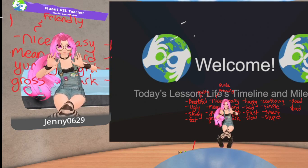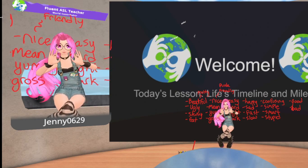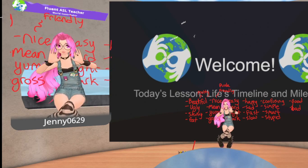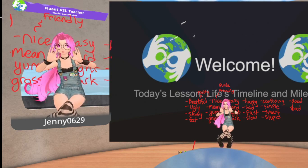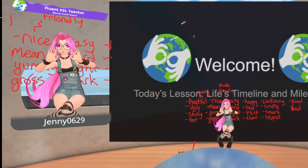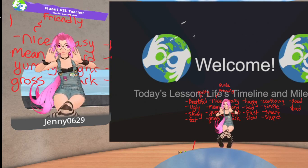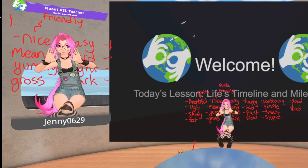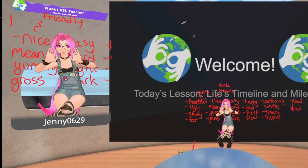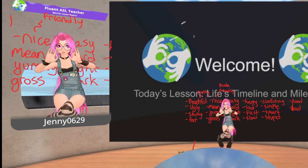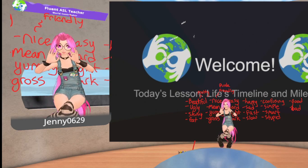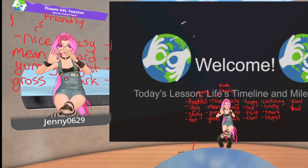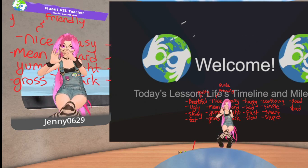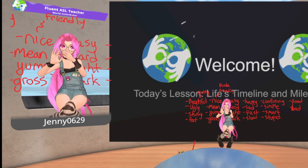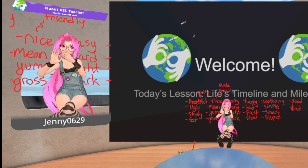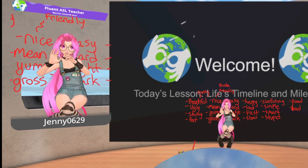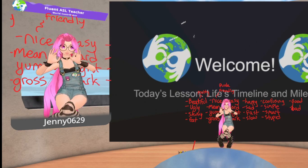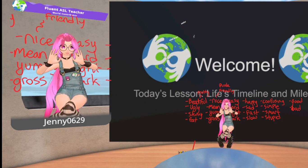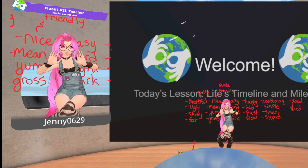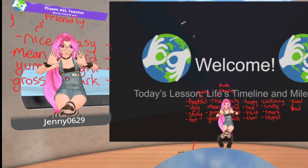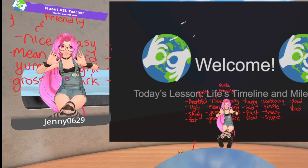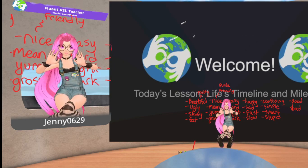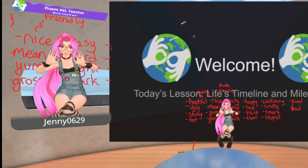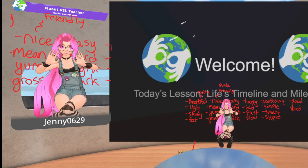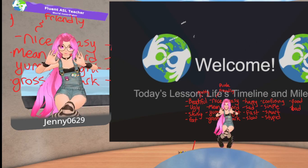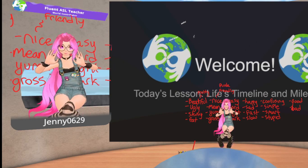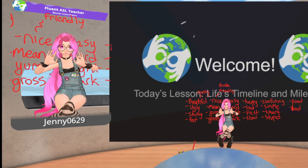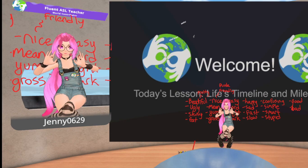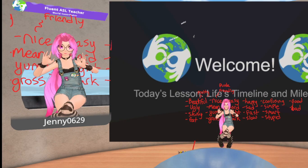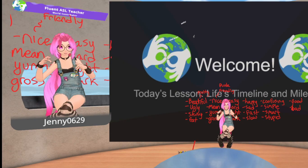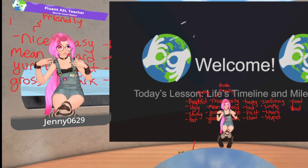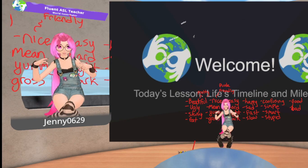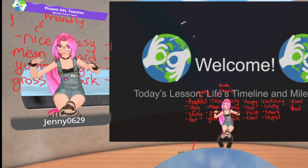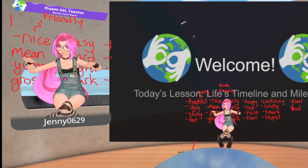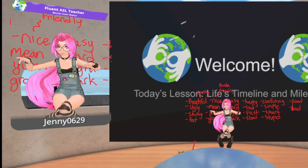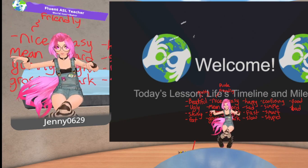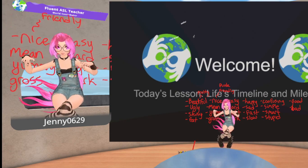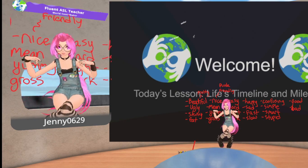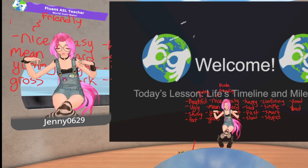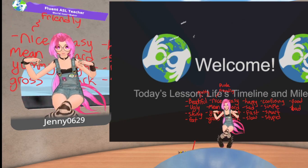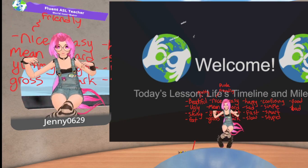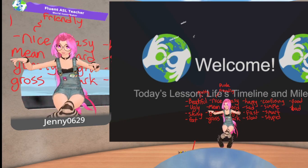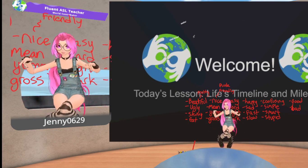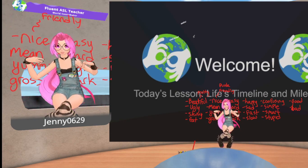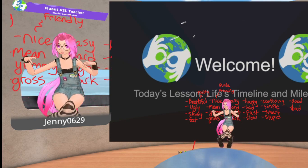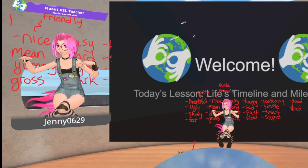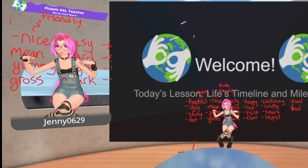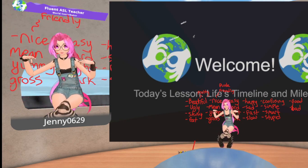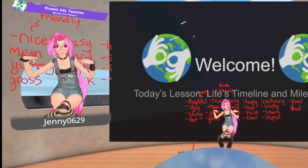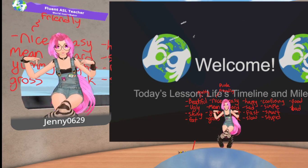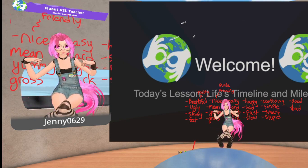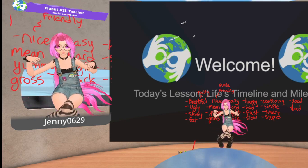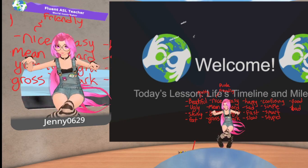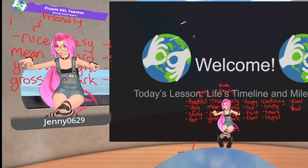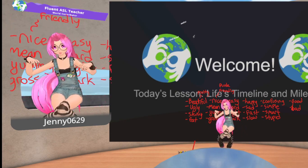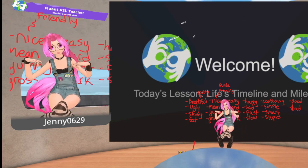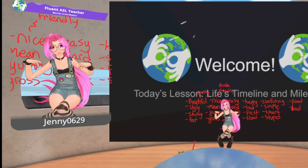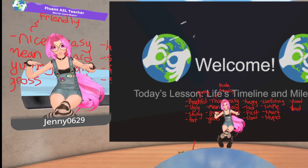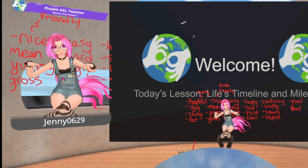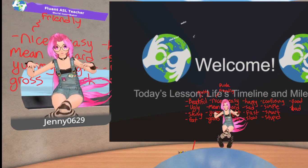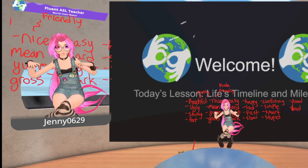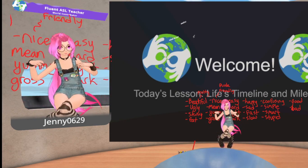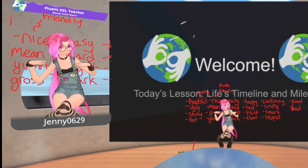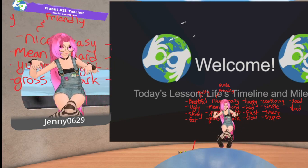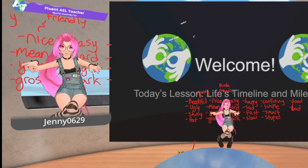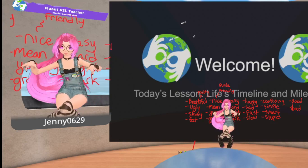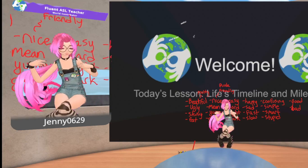that. 2 middle fingers down like this, and then shake them and nod your head no.